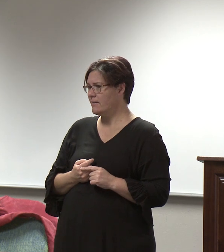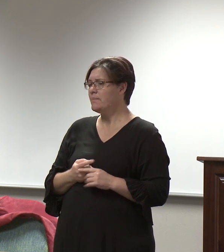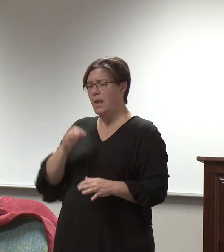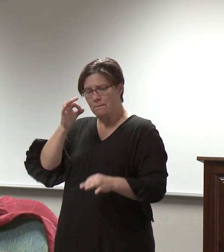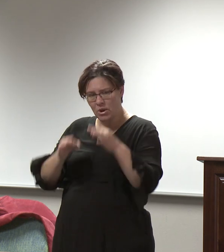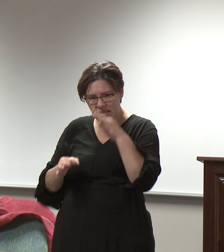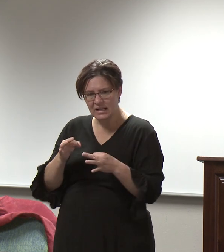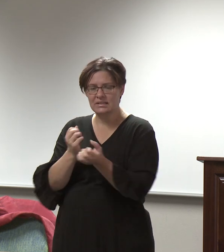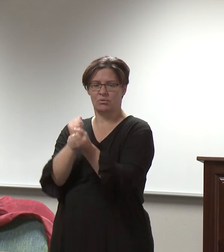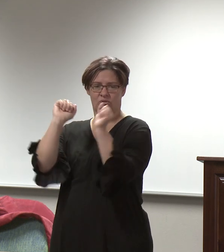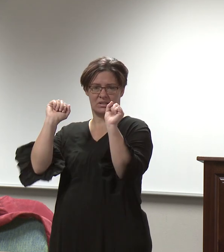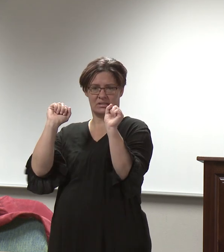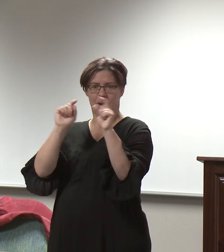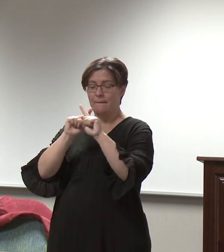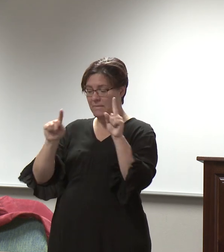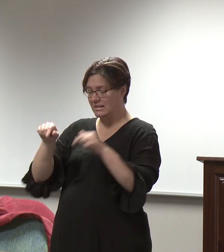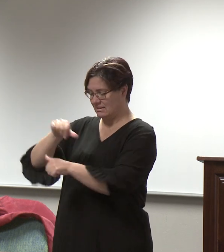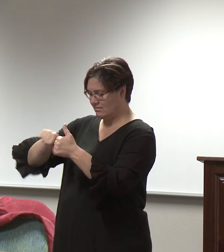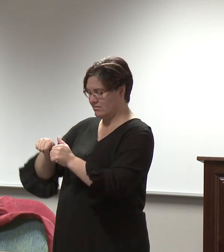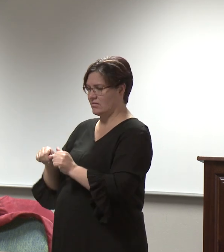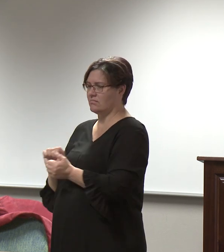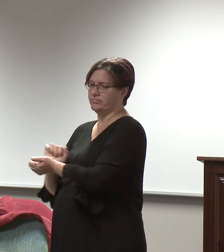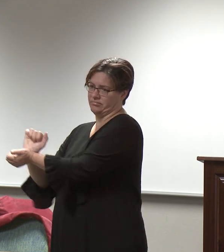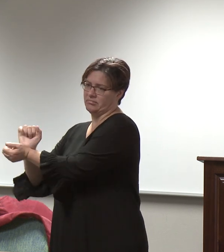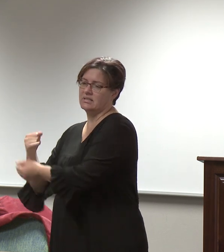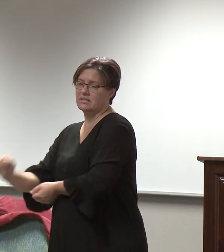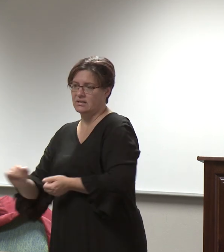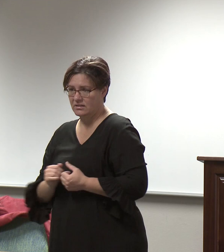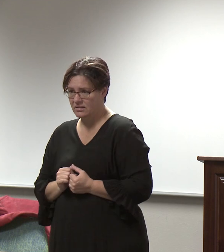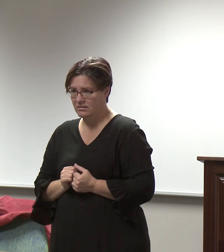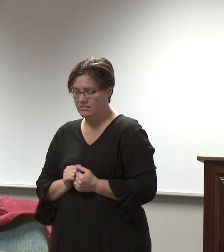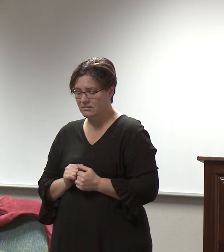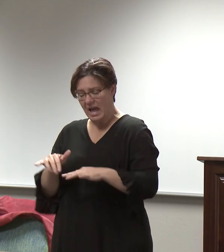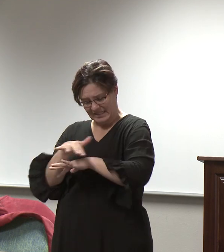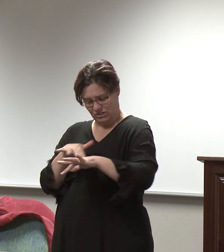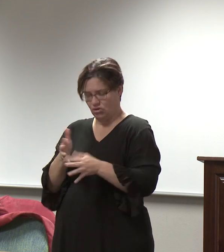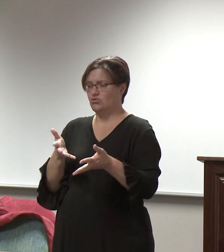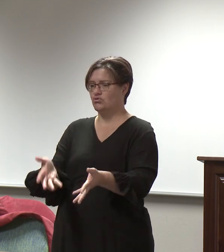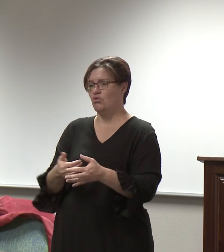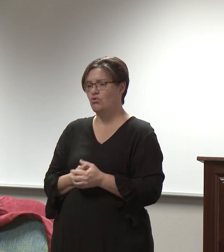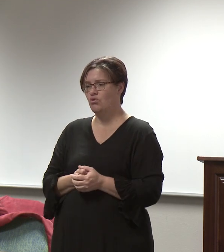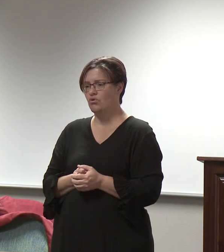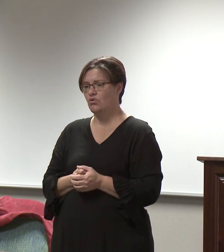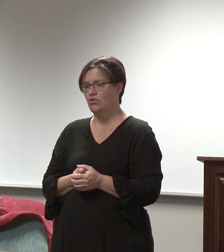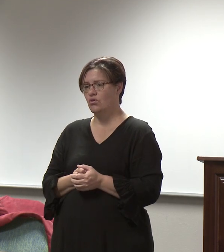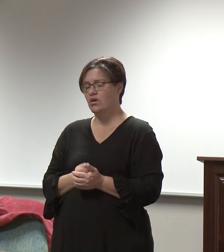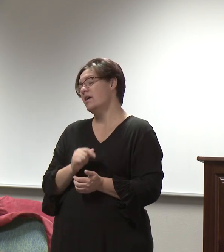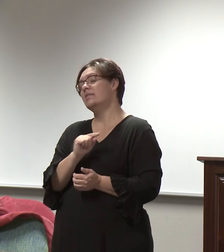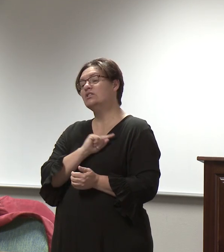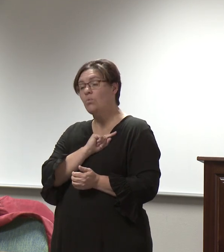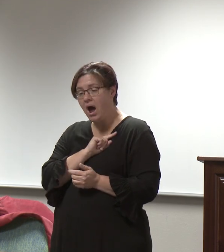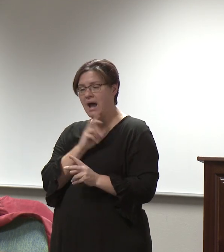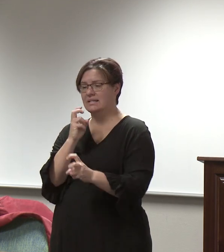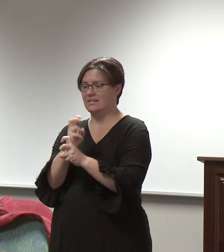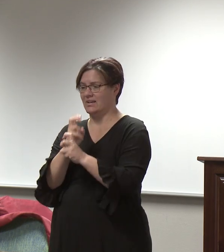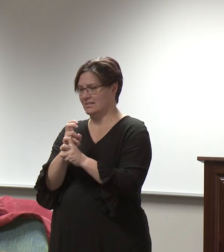politically democratic, but socially fascistic. And this is the situation now. And that's why it is so